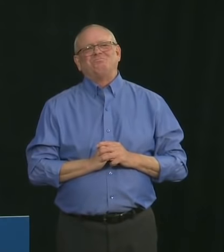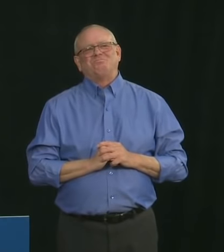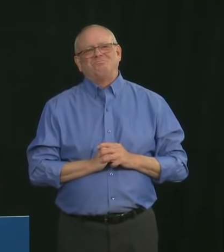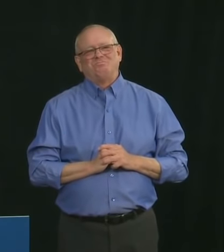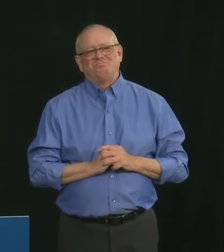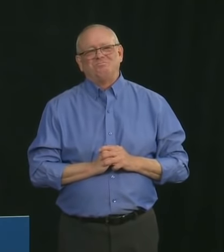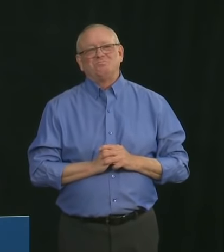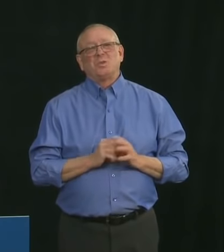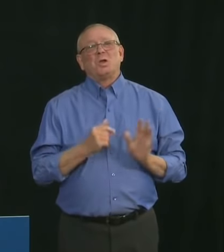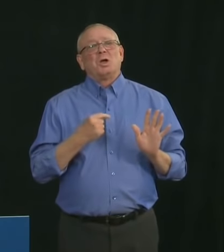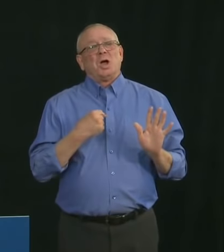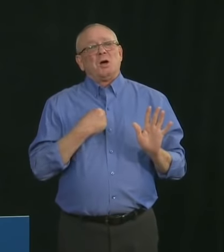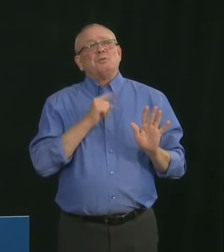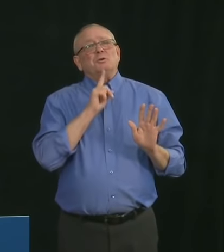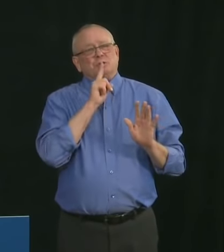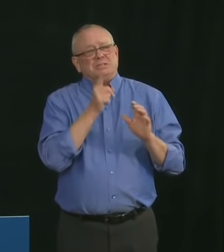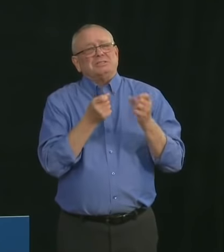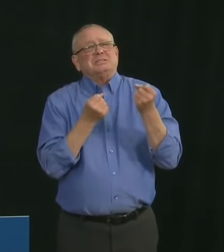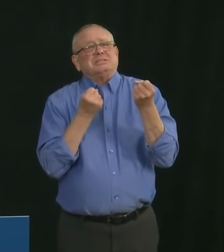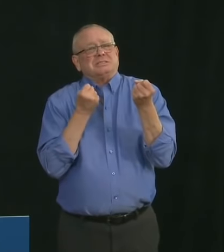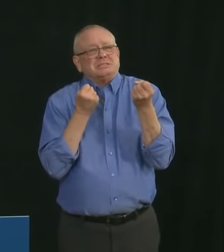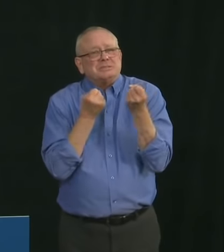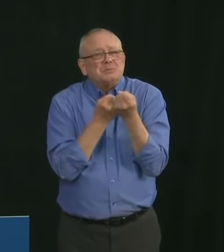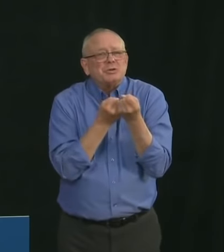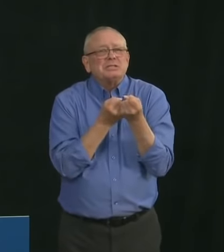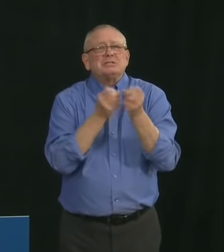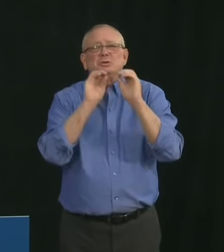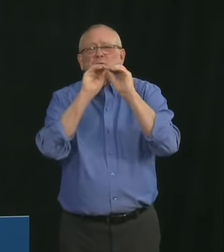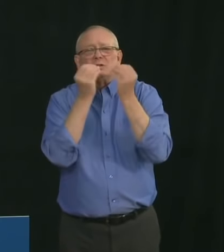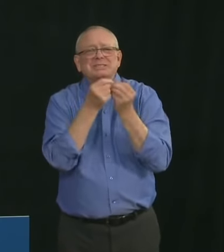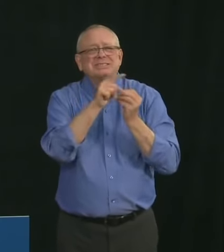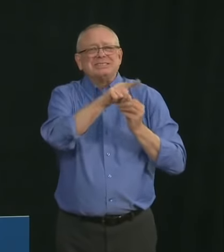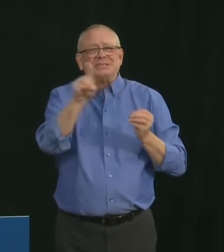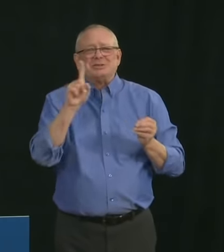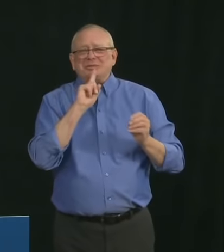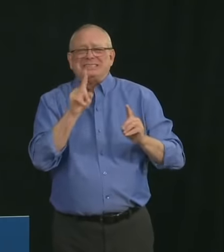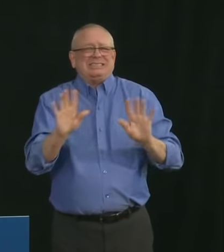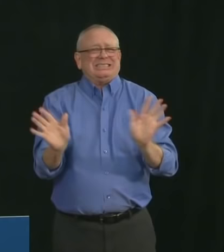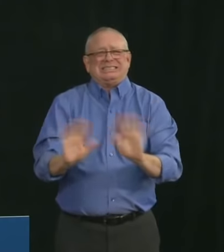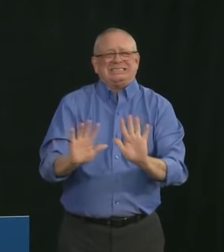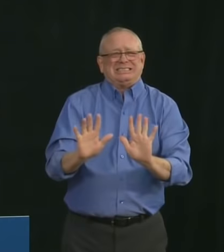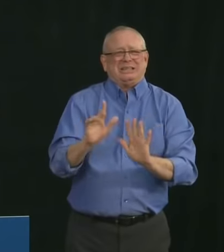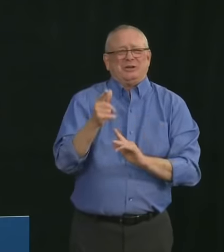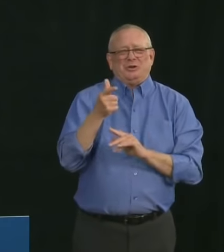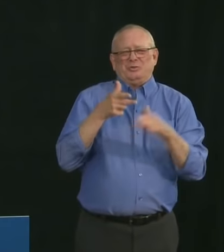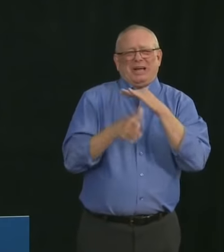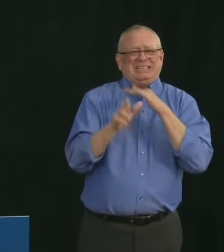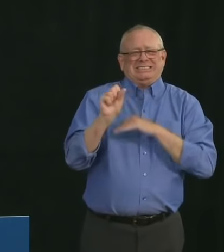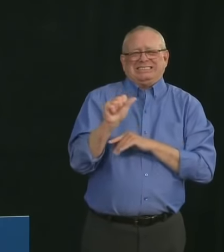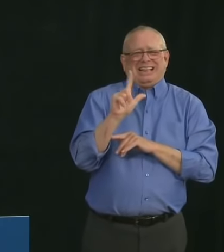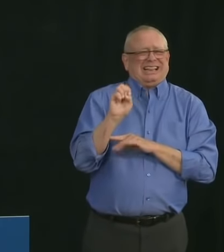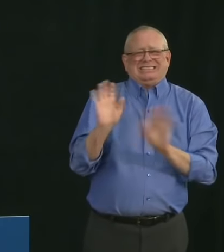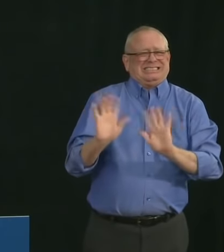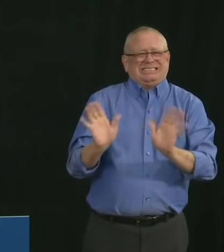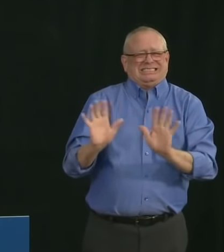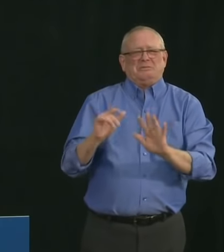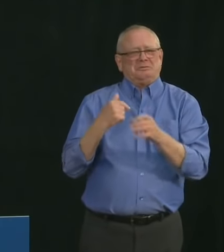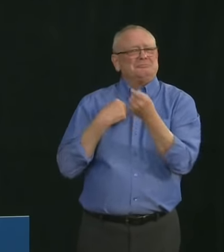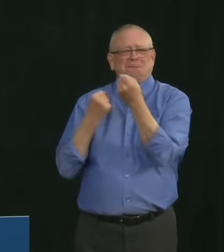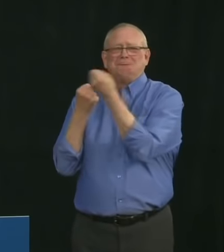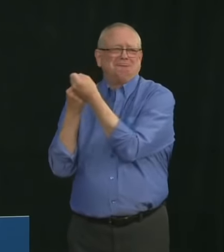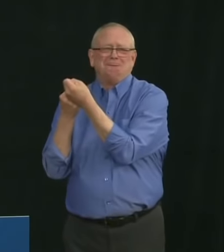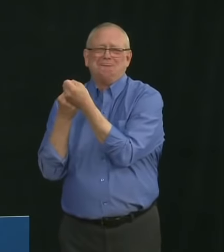are encouraging people to hold back on garage sales this summer, if someone does proceed, they just need to make sure they're following all the public health